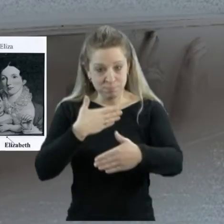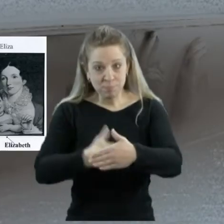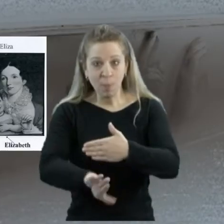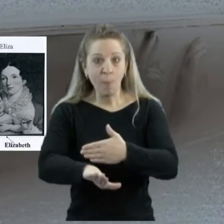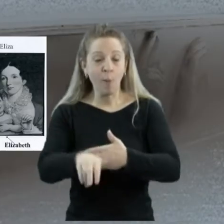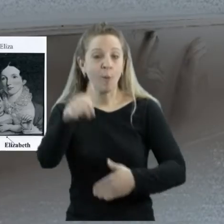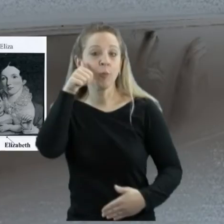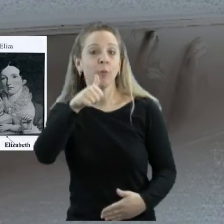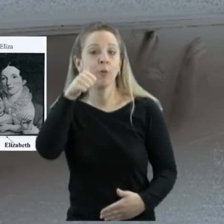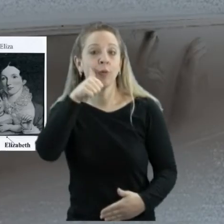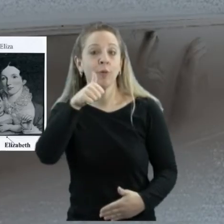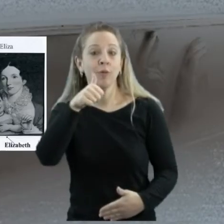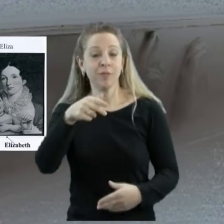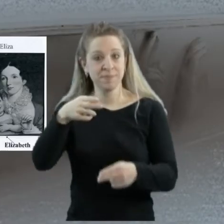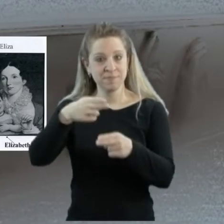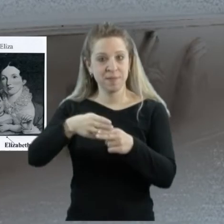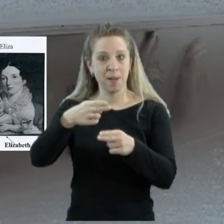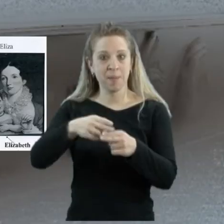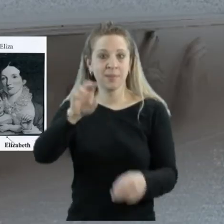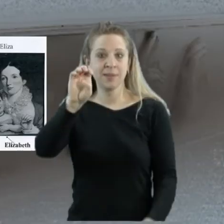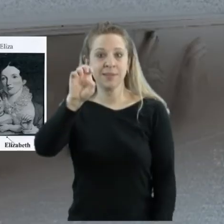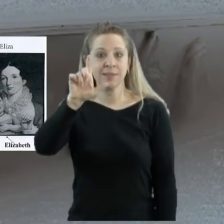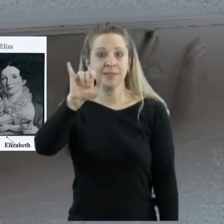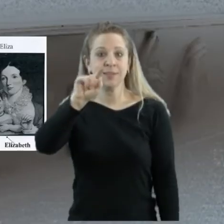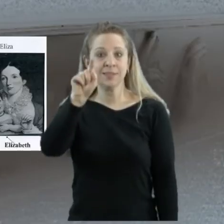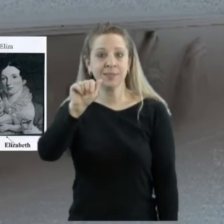Their daughter's name was Elizabeth.